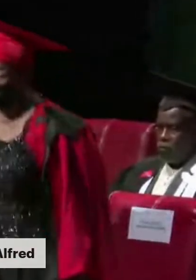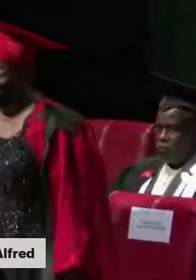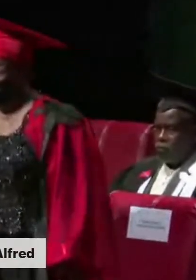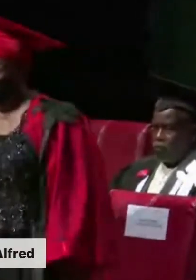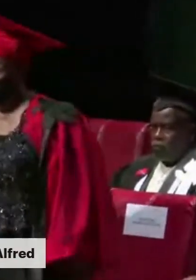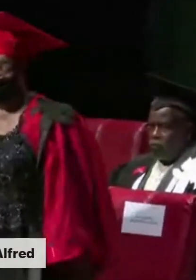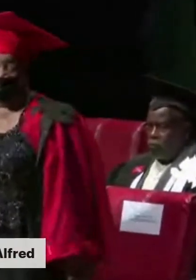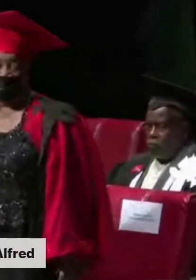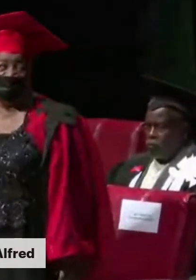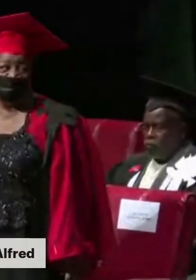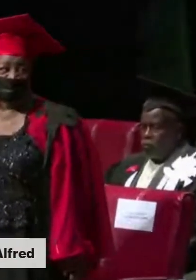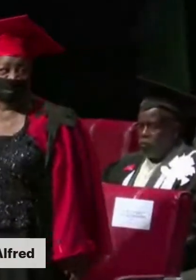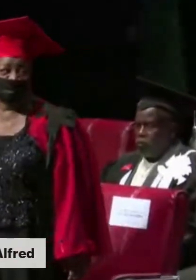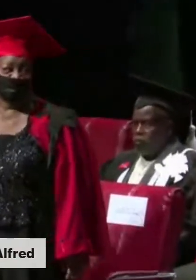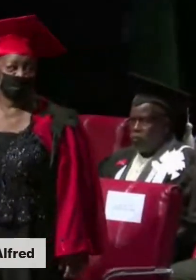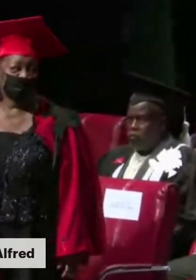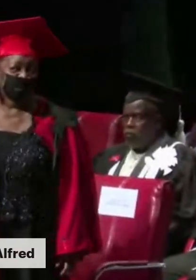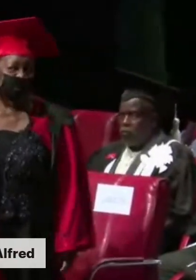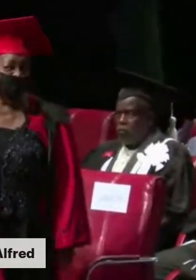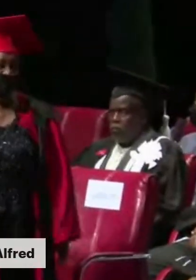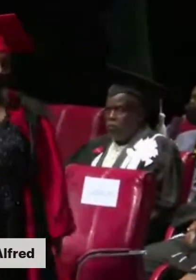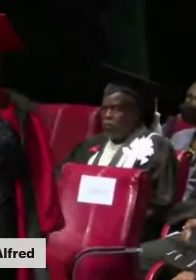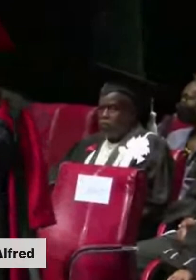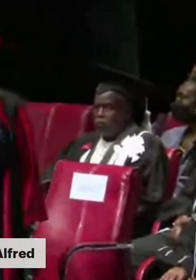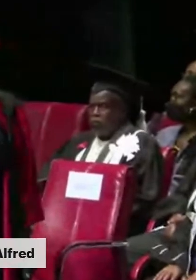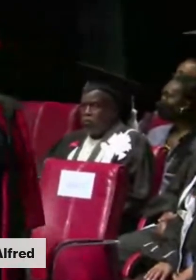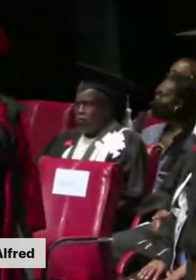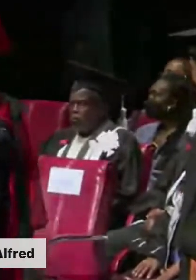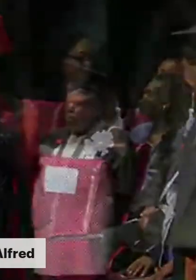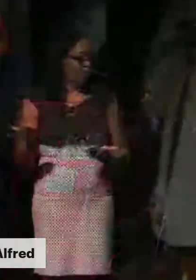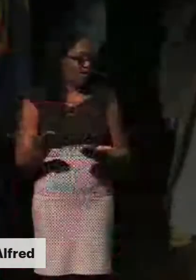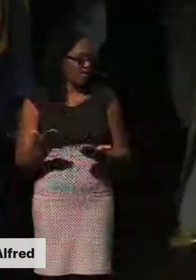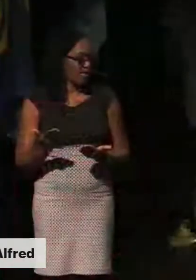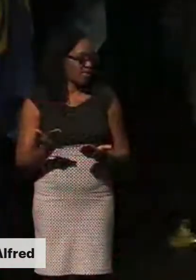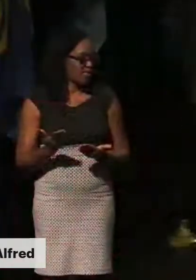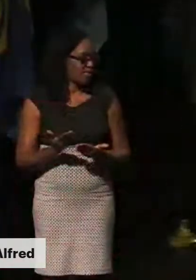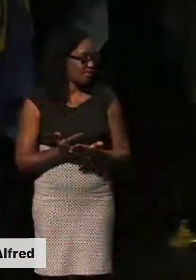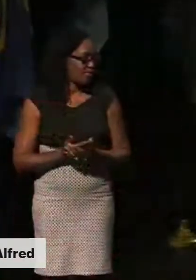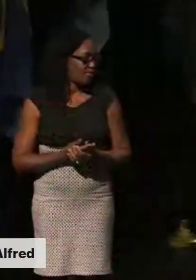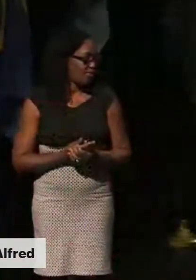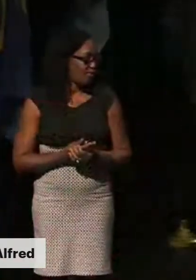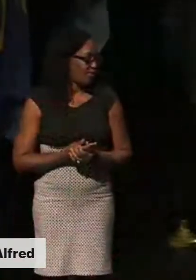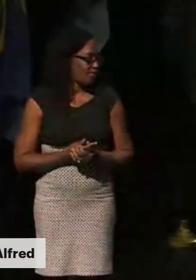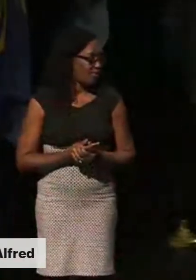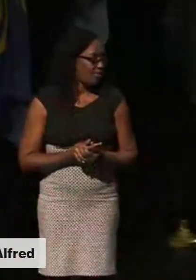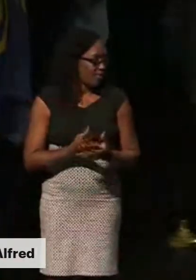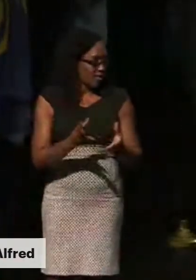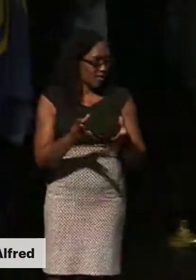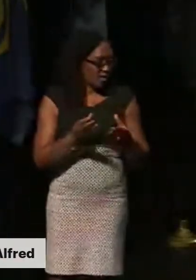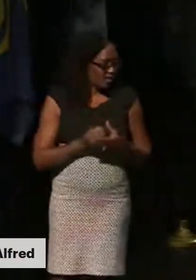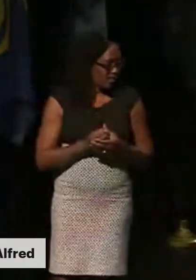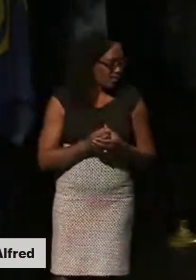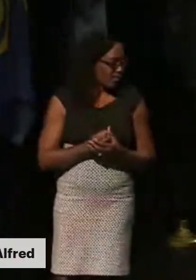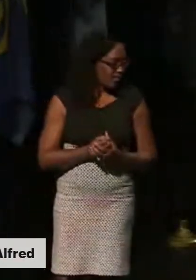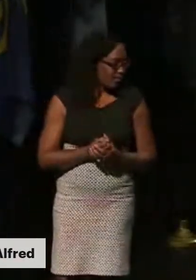I now invite Dr. Annette Nicholson Alfred to acknowledge Her Excellency.